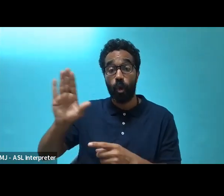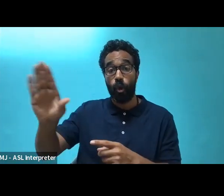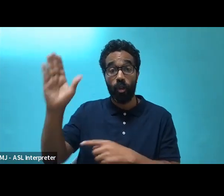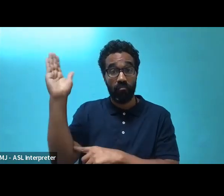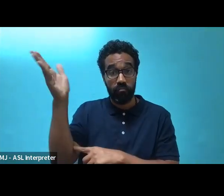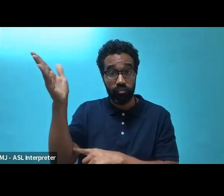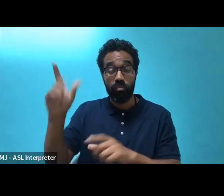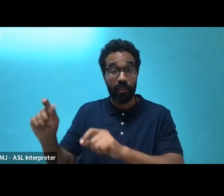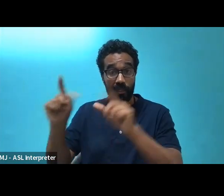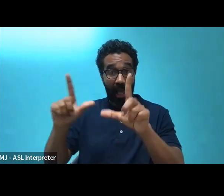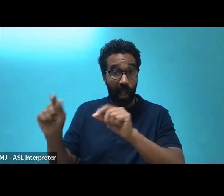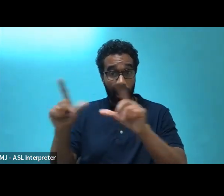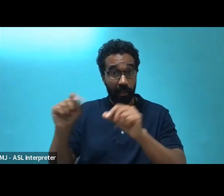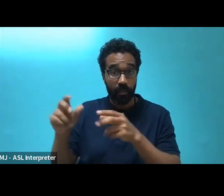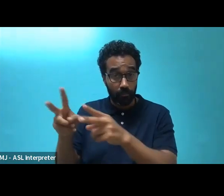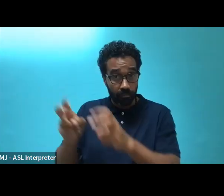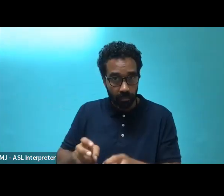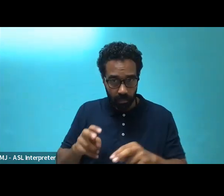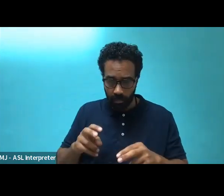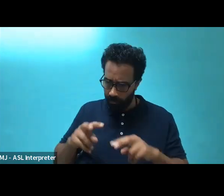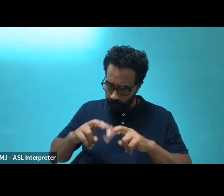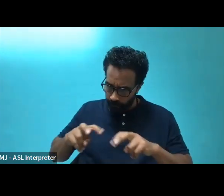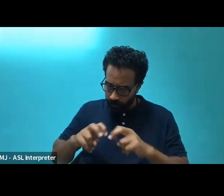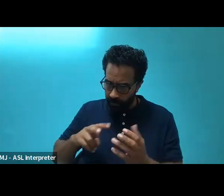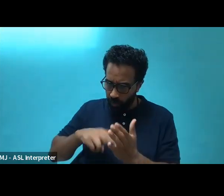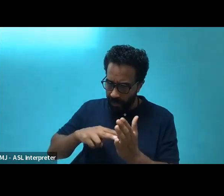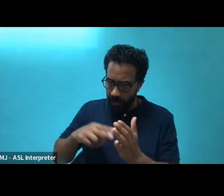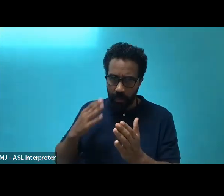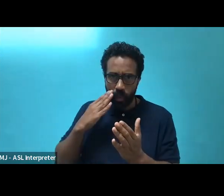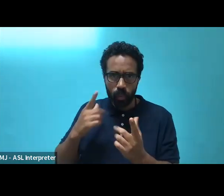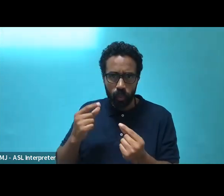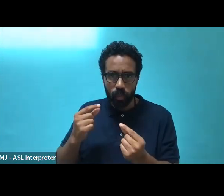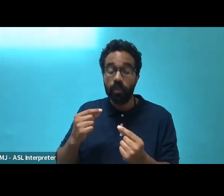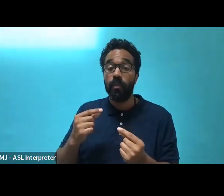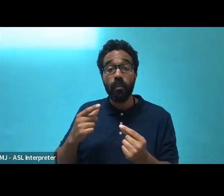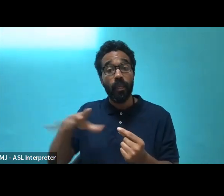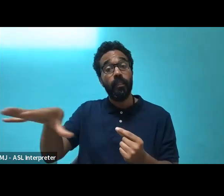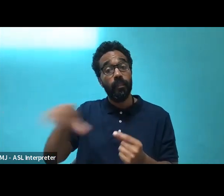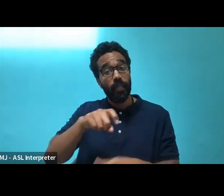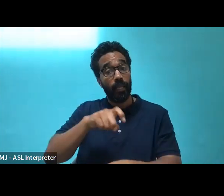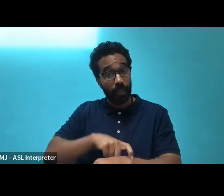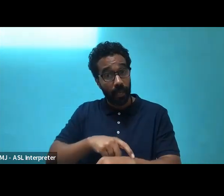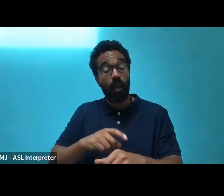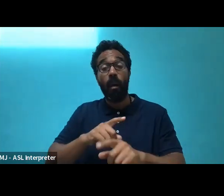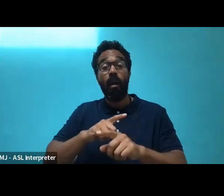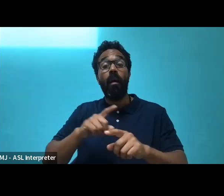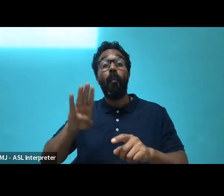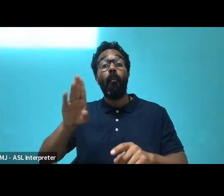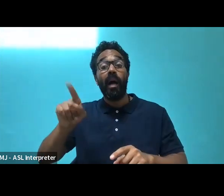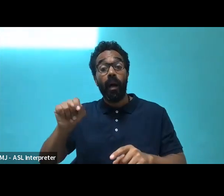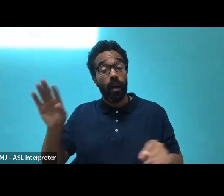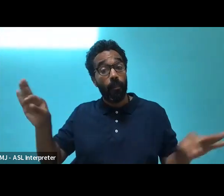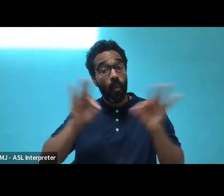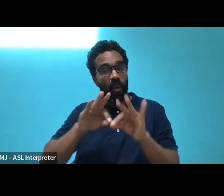take time. It's really going to take time. But I would say it does have to become part of who